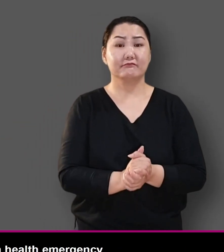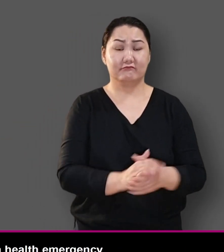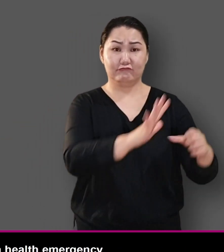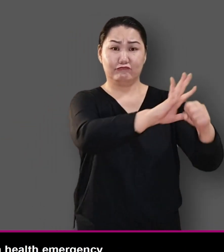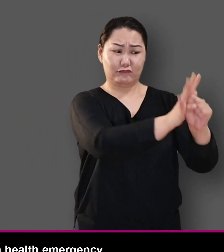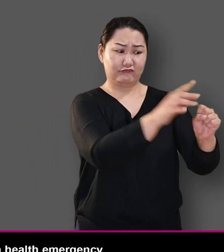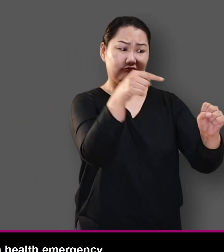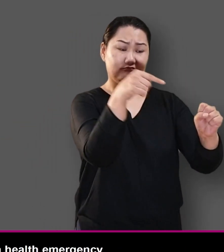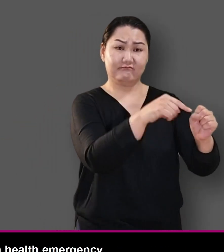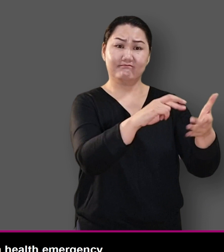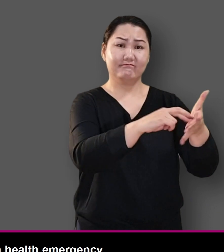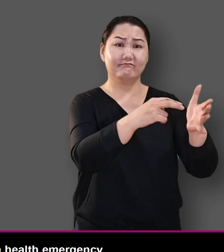COVID-19 is a health emergency